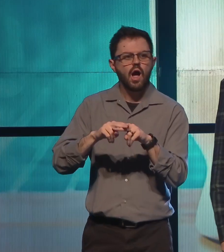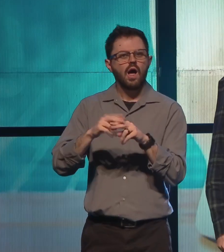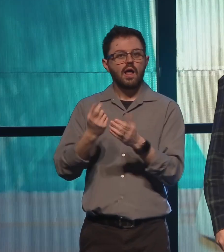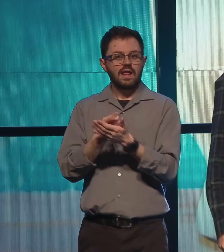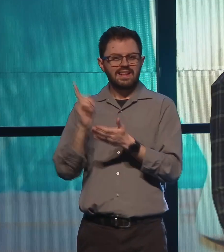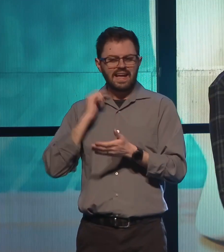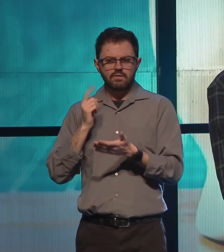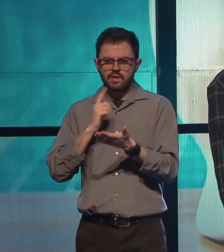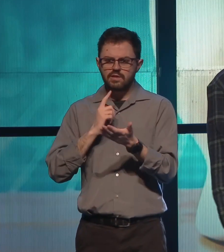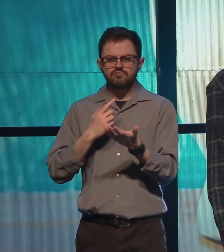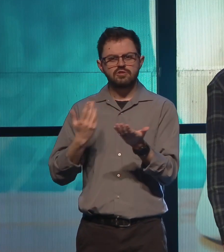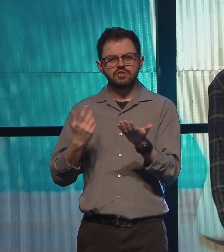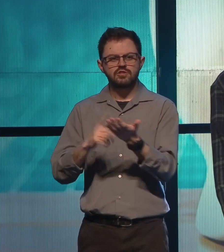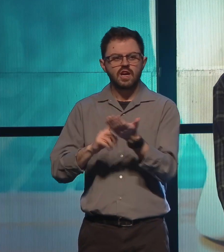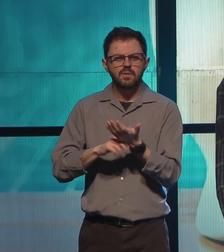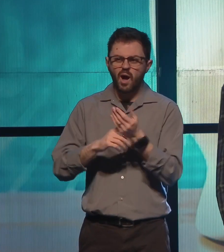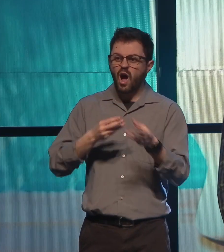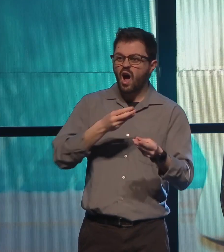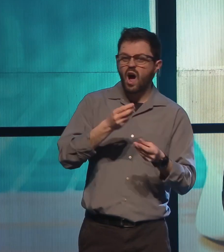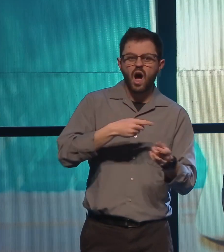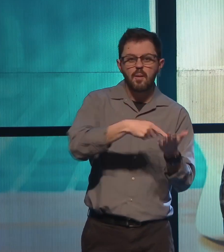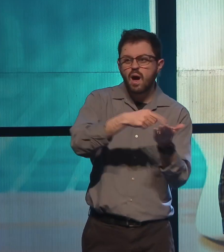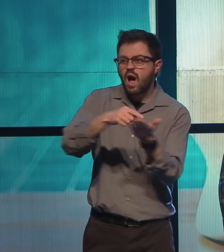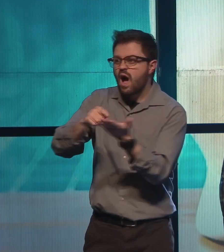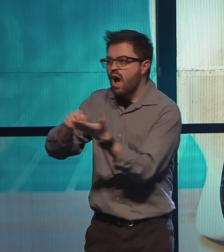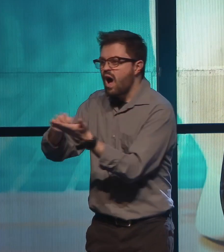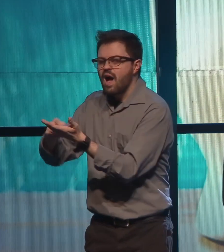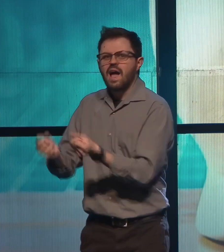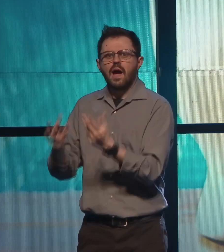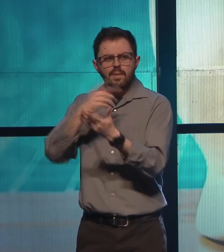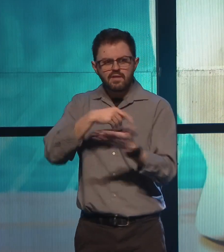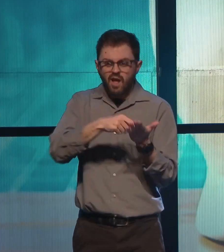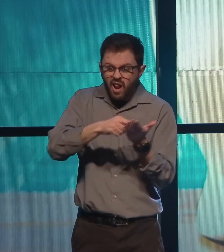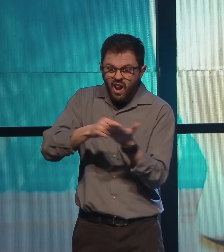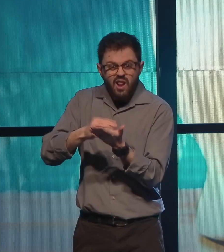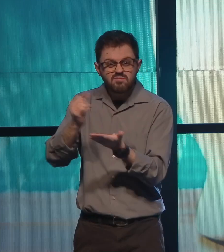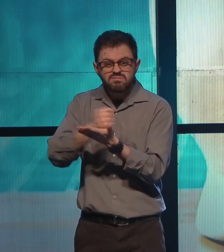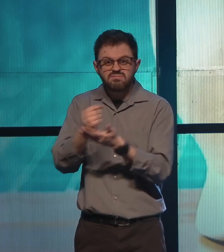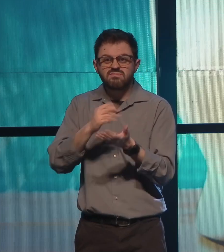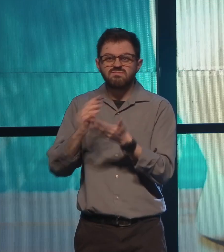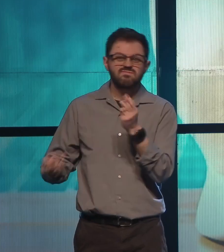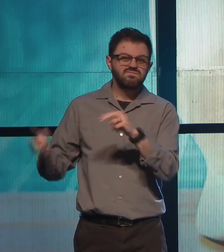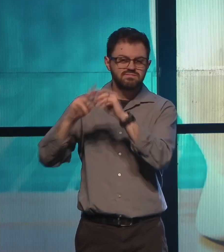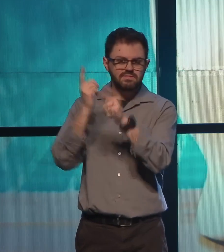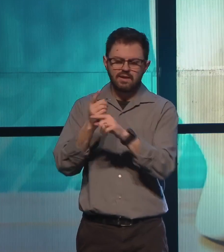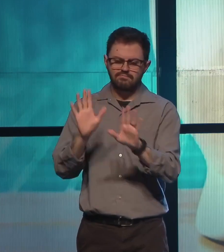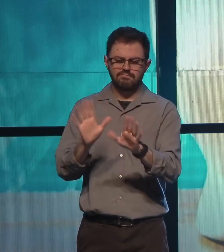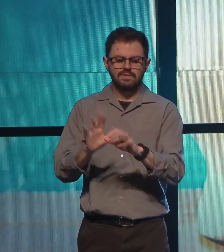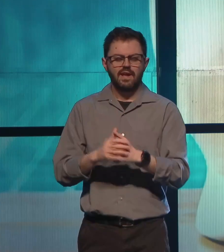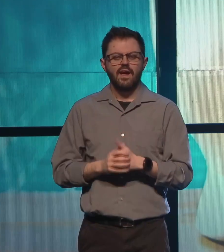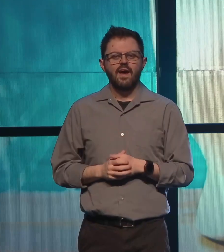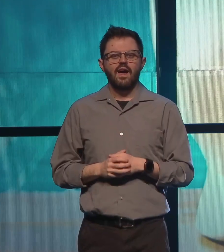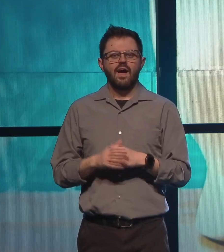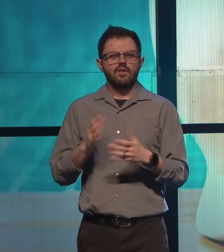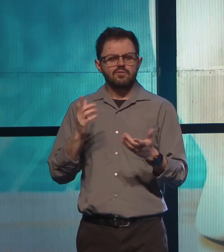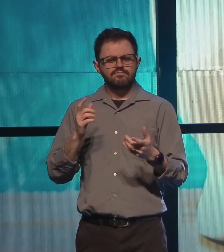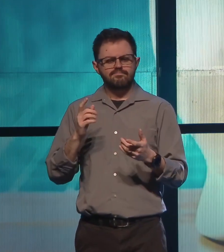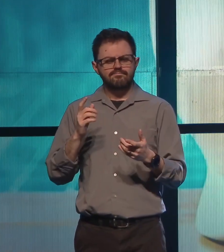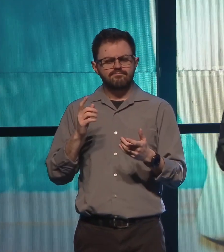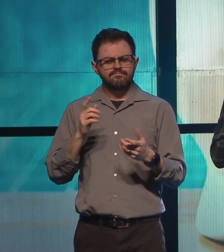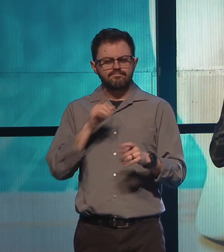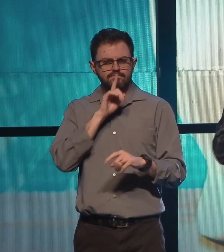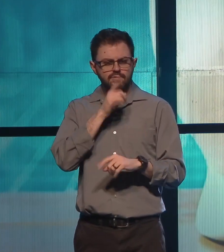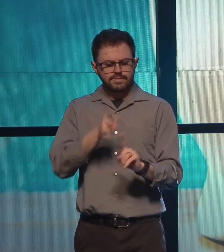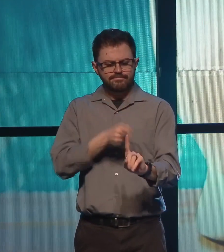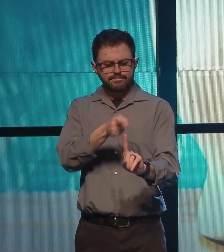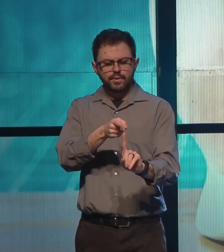How many of you rang up the credit card bills after last week's mess? No, you didn't do that. I know you didn't. But here's the thing, there are barriers in our